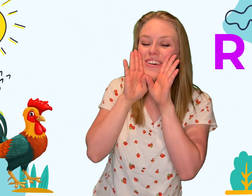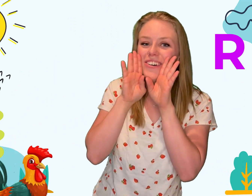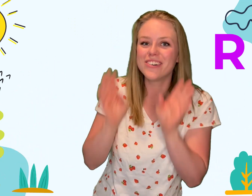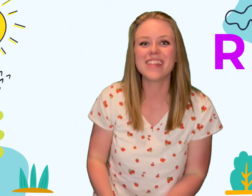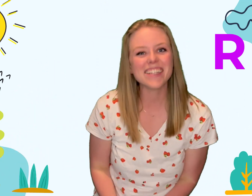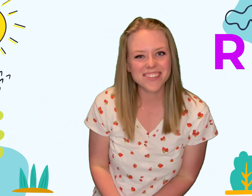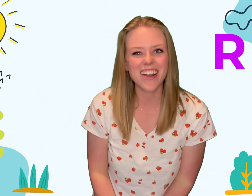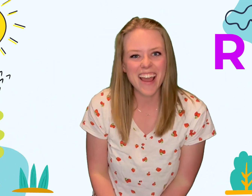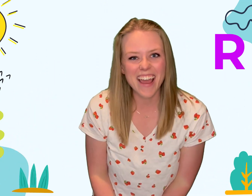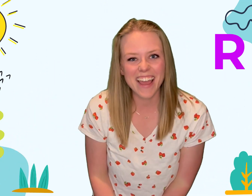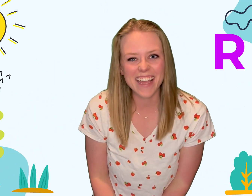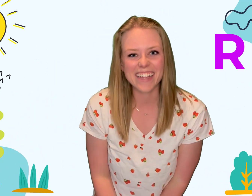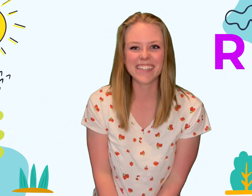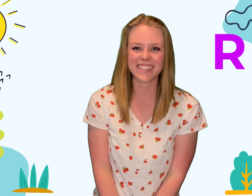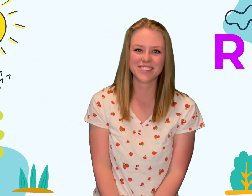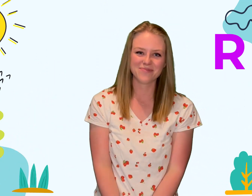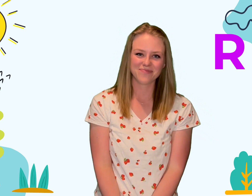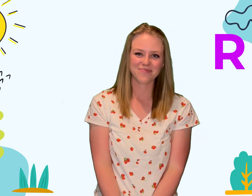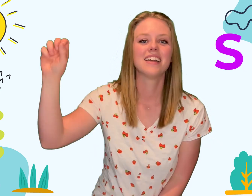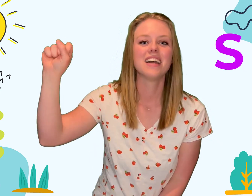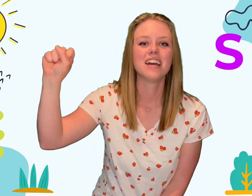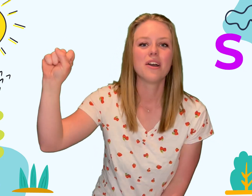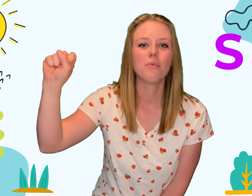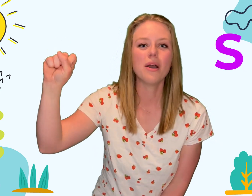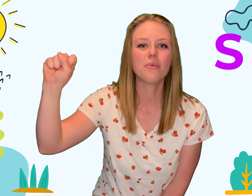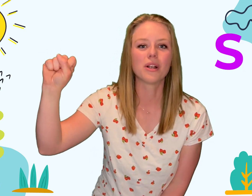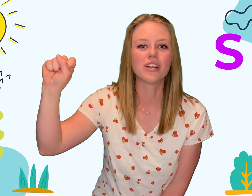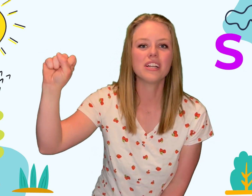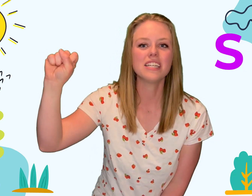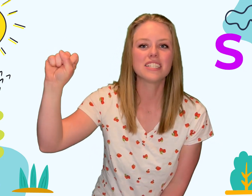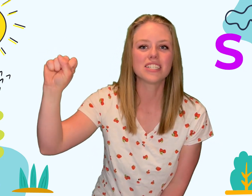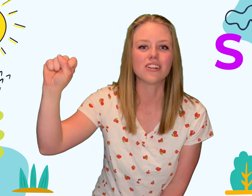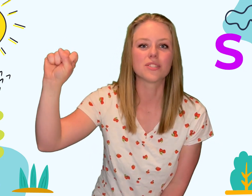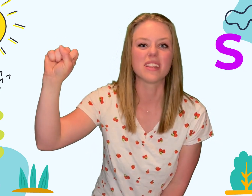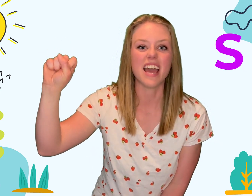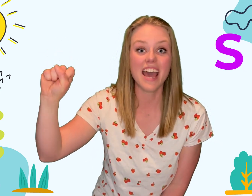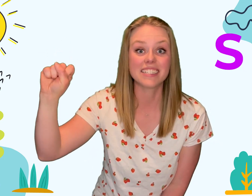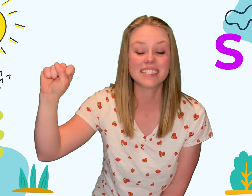Cock-a-doodle-doo! That's right. What word starts with S?